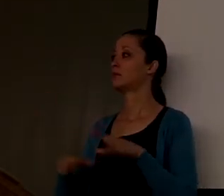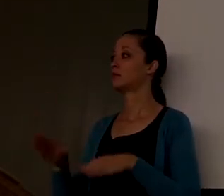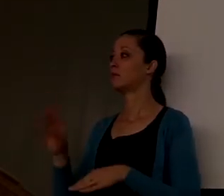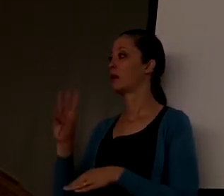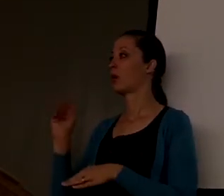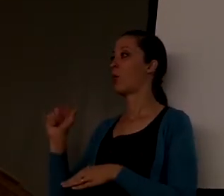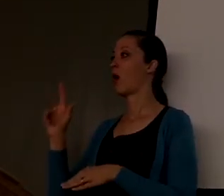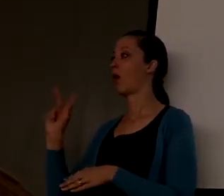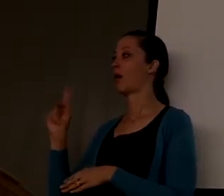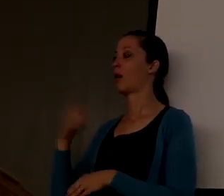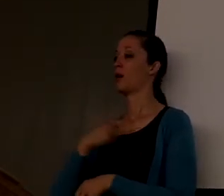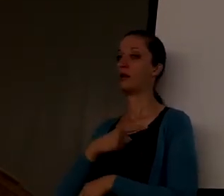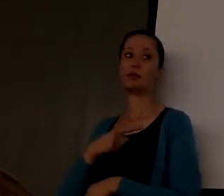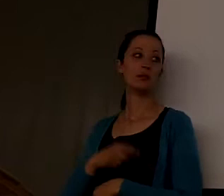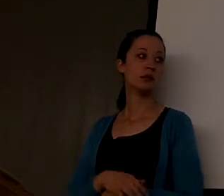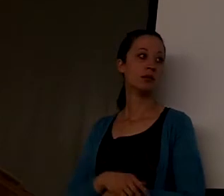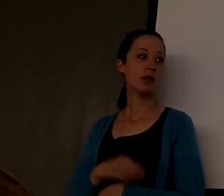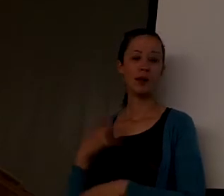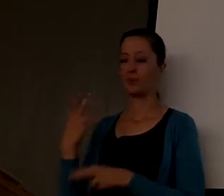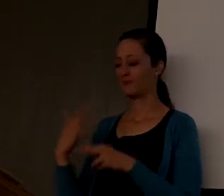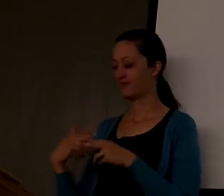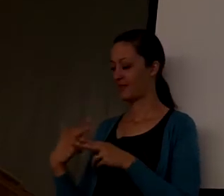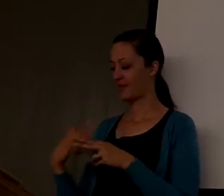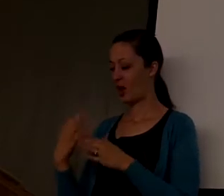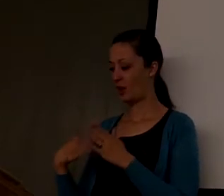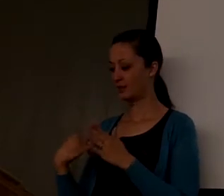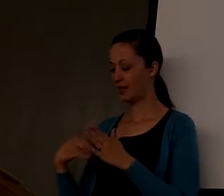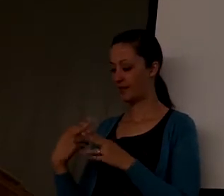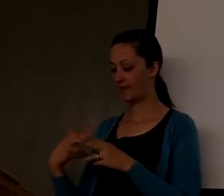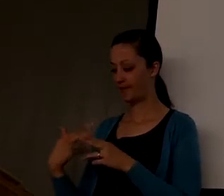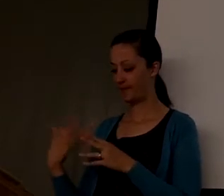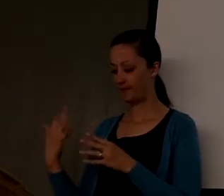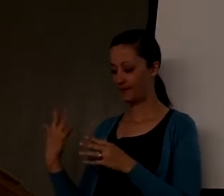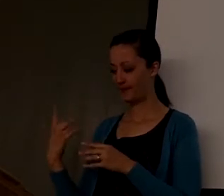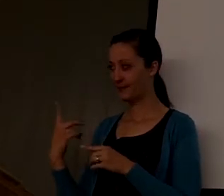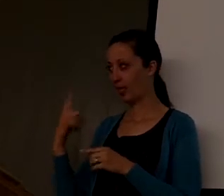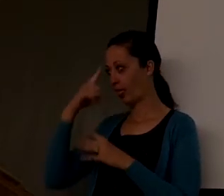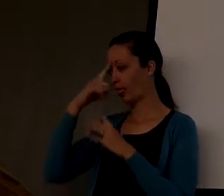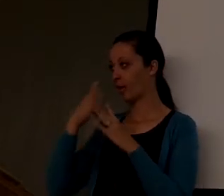by, it's not Hanson, I can't remember his name right off.